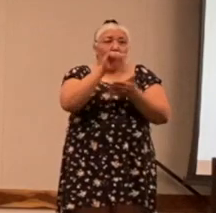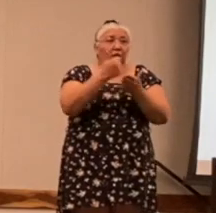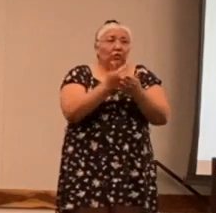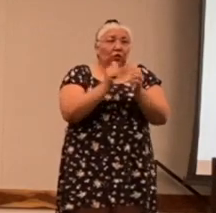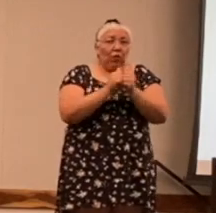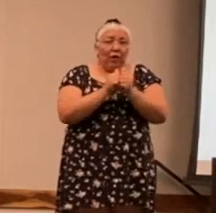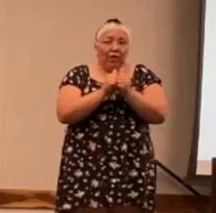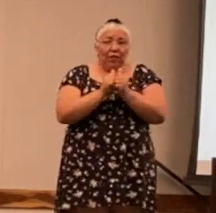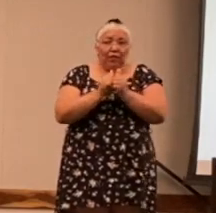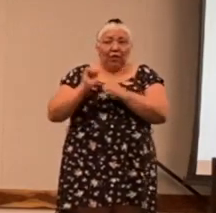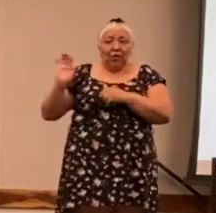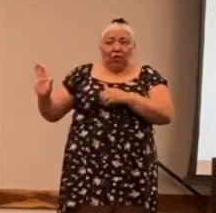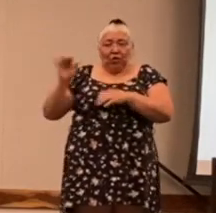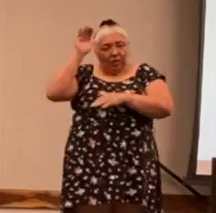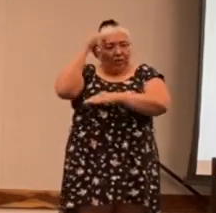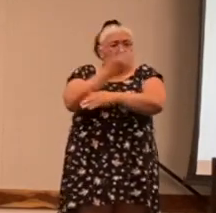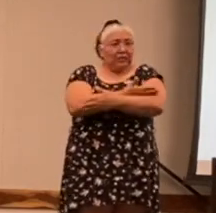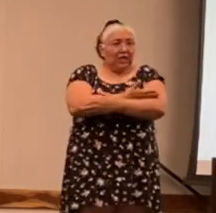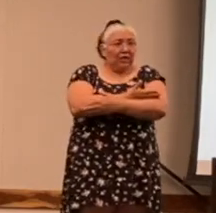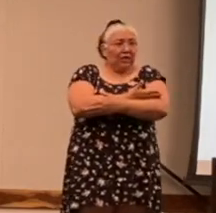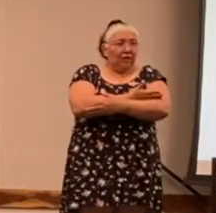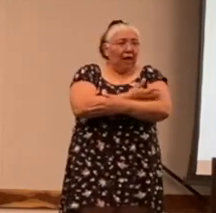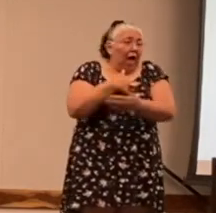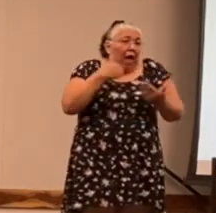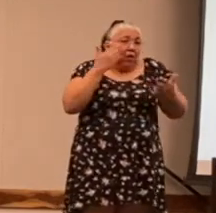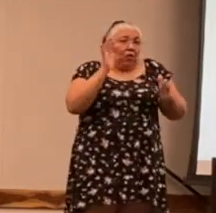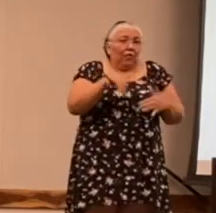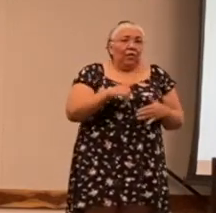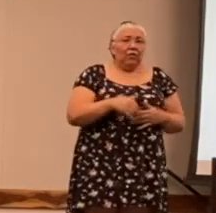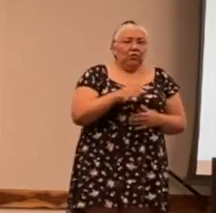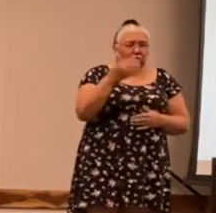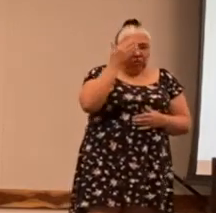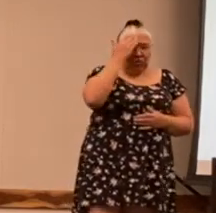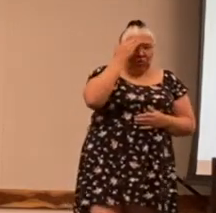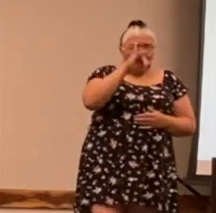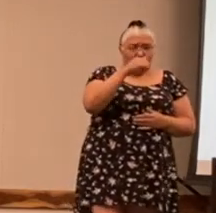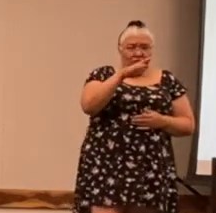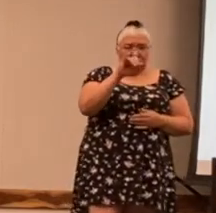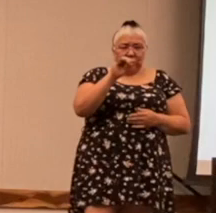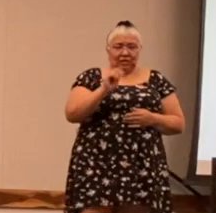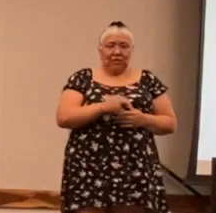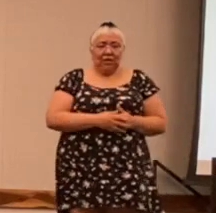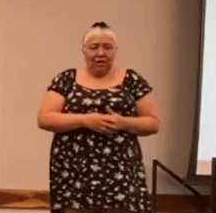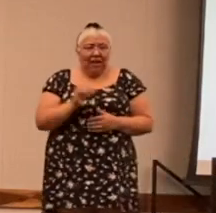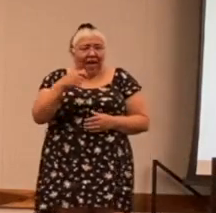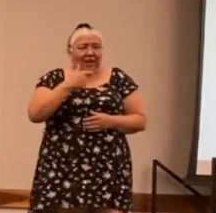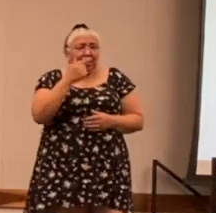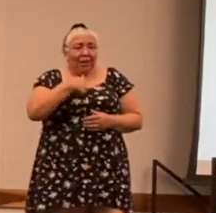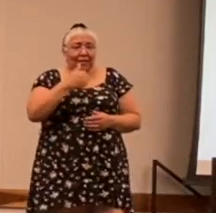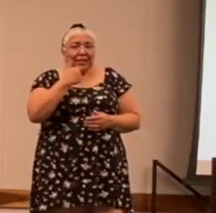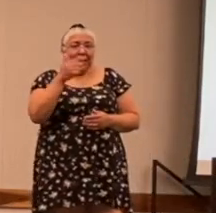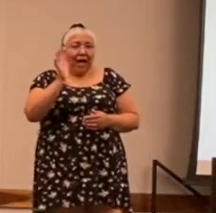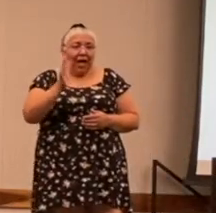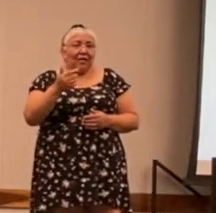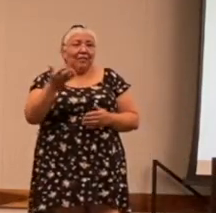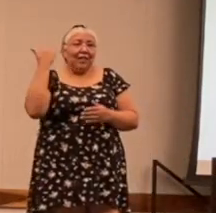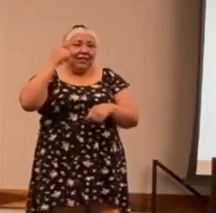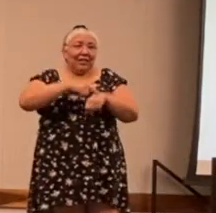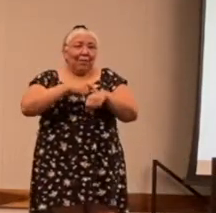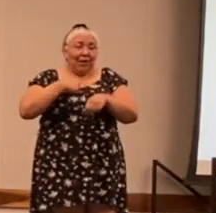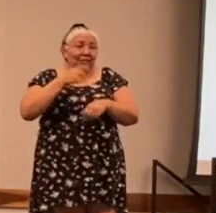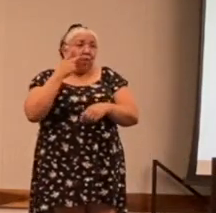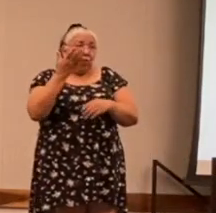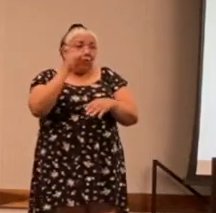with her son. And I didn't know that. She goes, "Do you know Justin?" I was like, "Yeah, I know Justin. Tell him I said that. Last time I saw him was